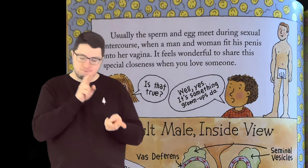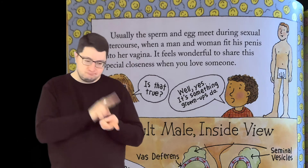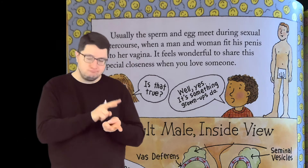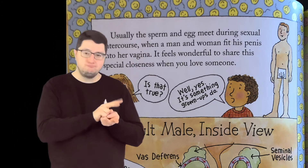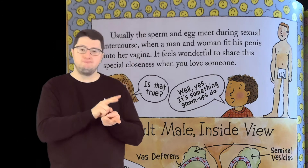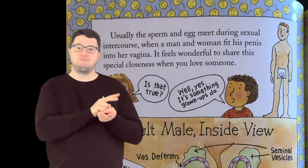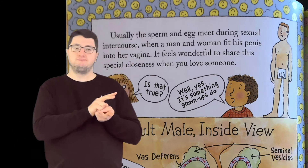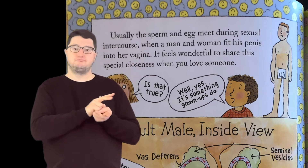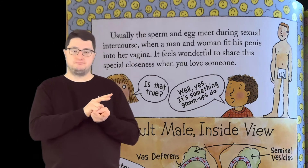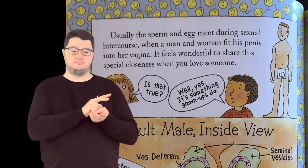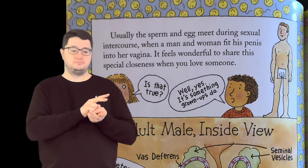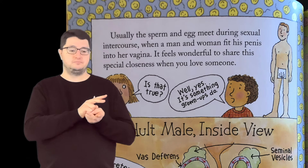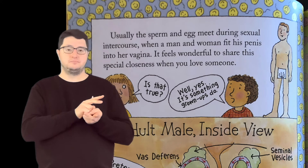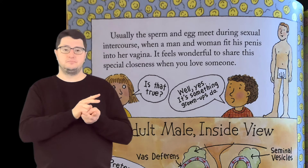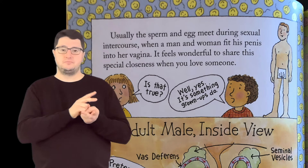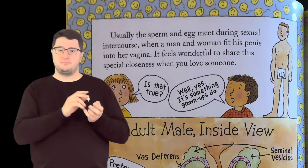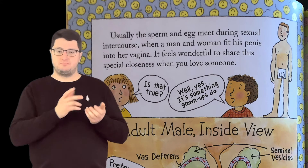her vagina.